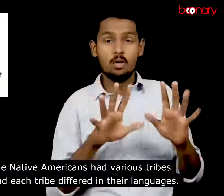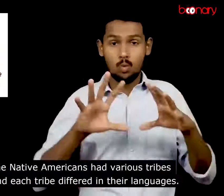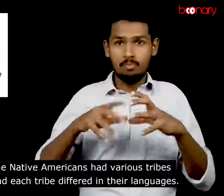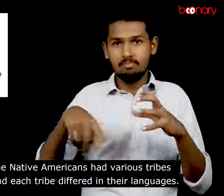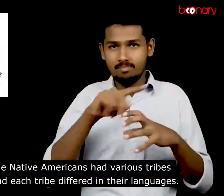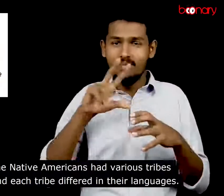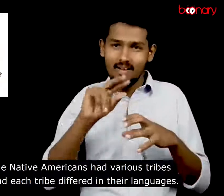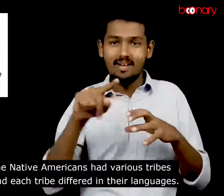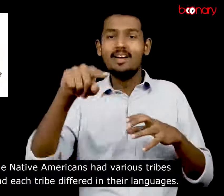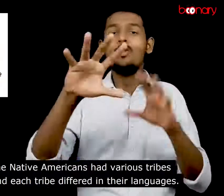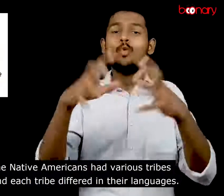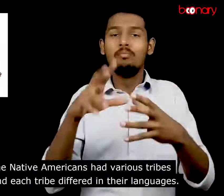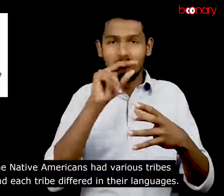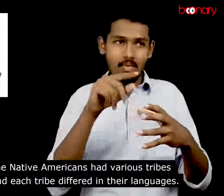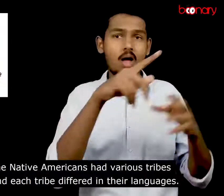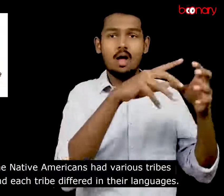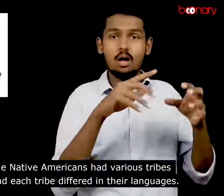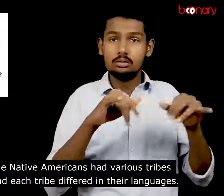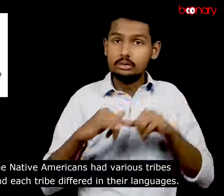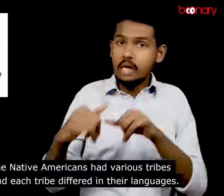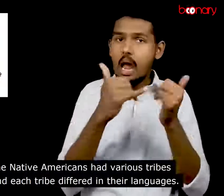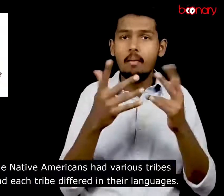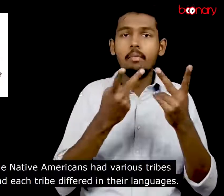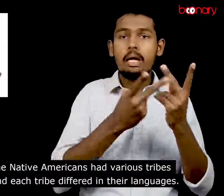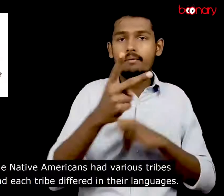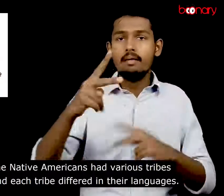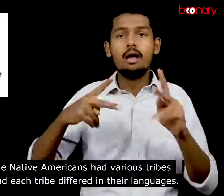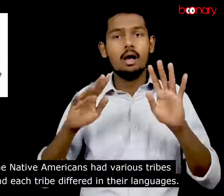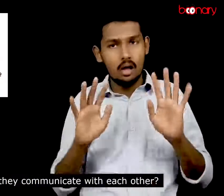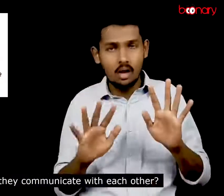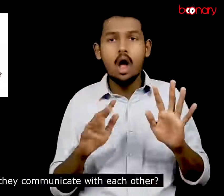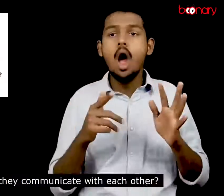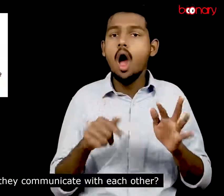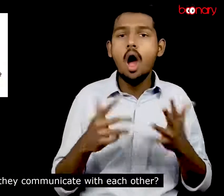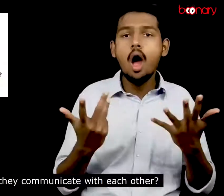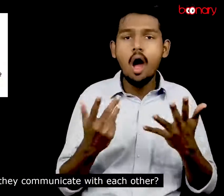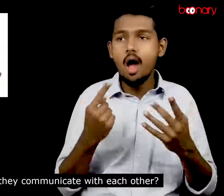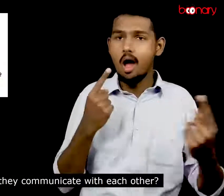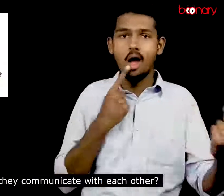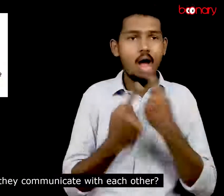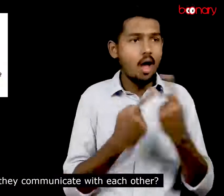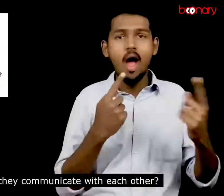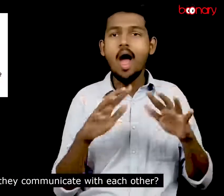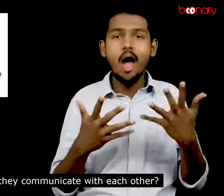each tribe differed in their languages. So, how did they communicate with each